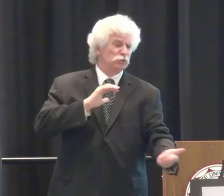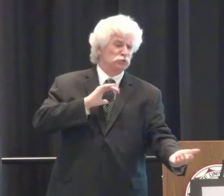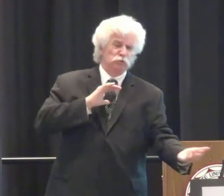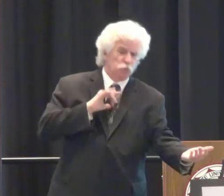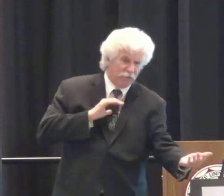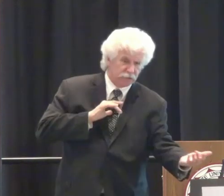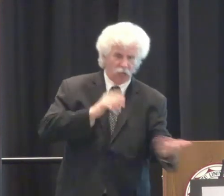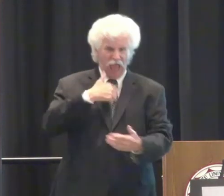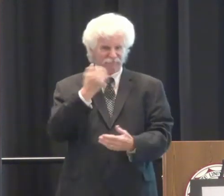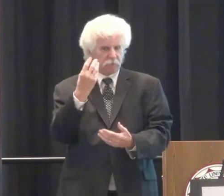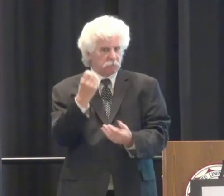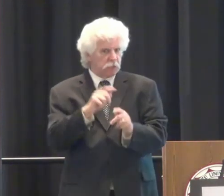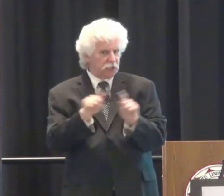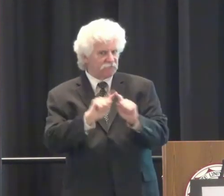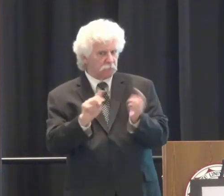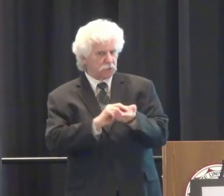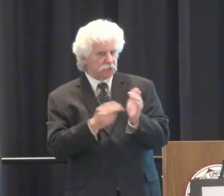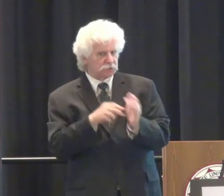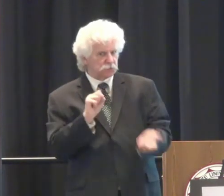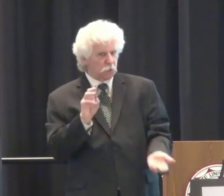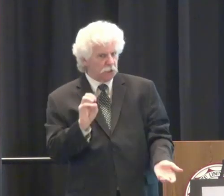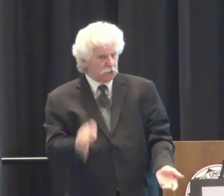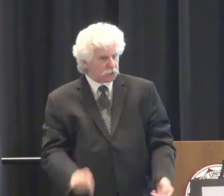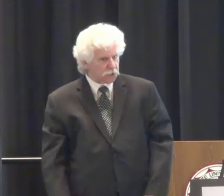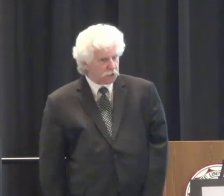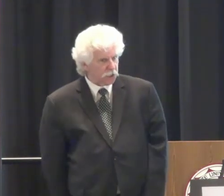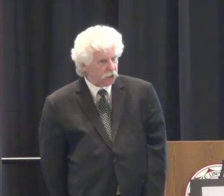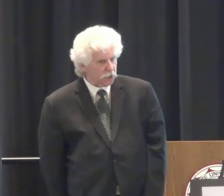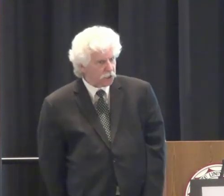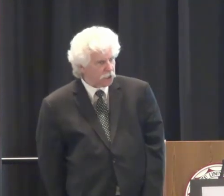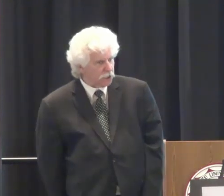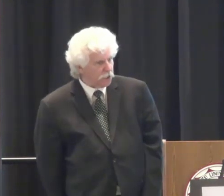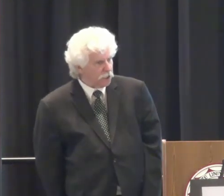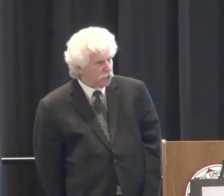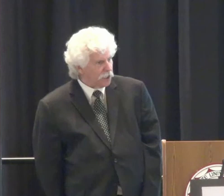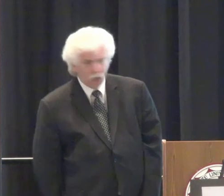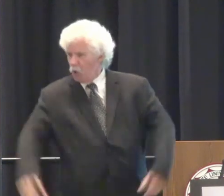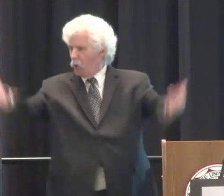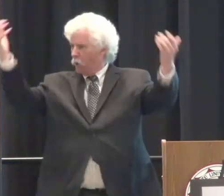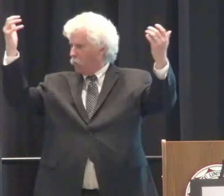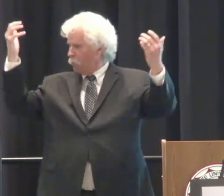next generation. How sweet that is. And how many meanings the word sweet has.